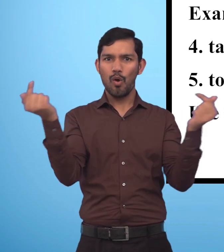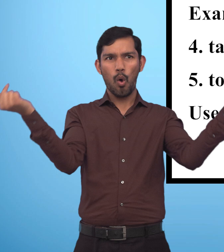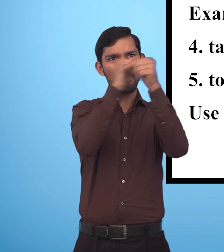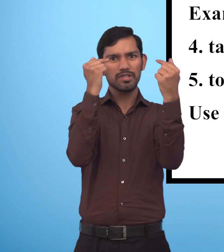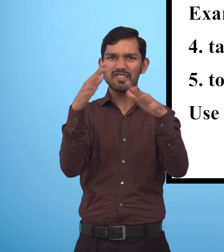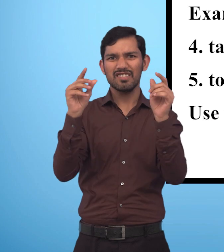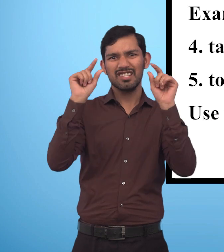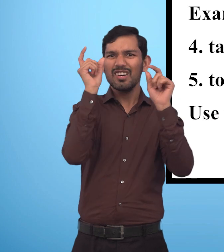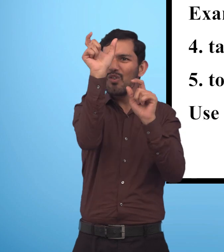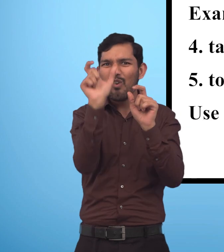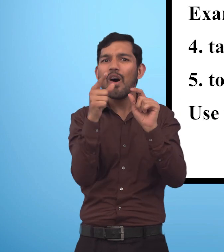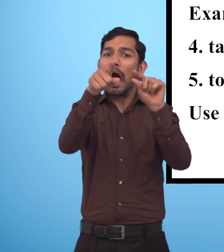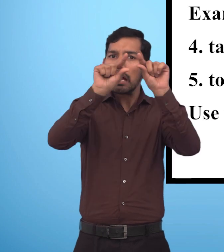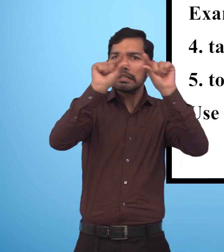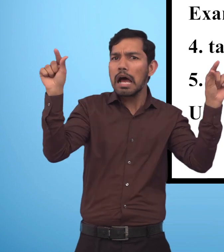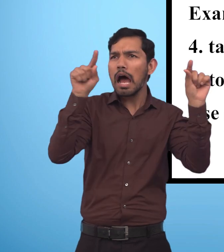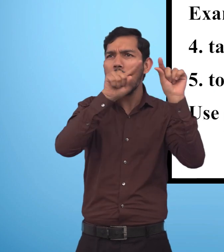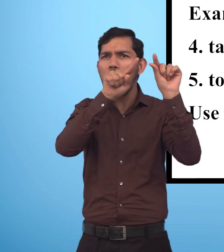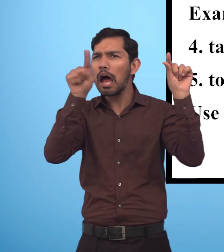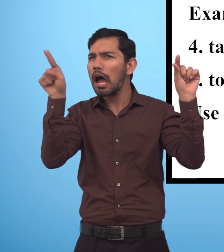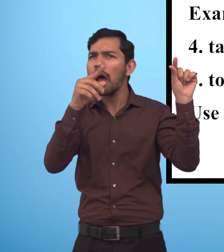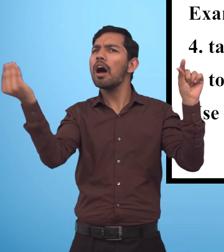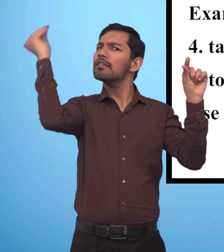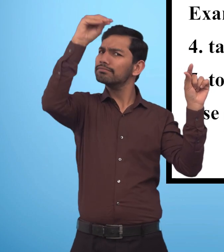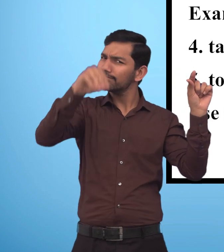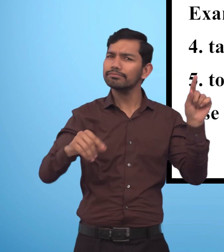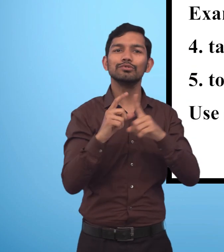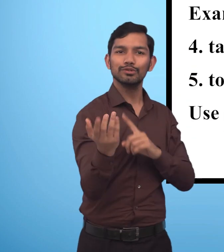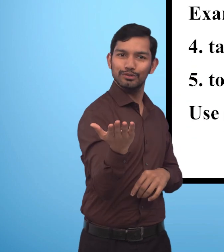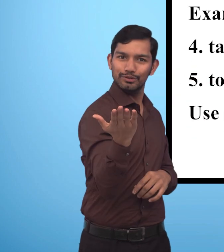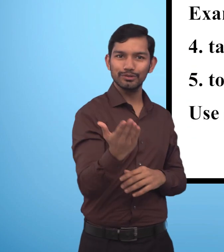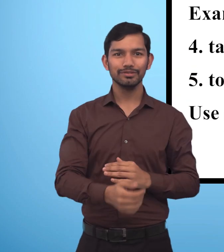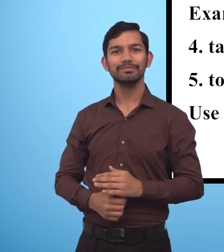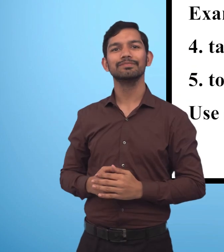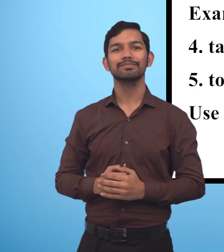Use these antonyms in sentences of your own.